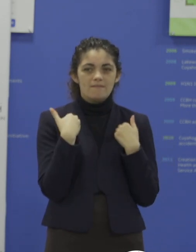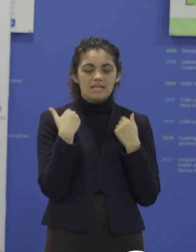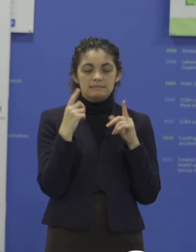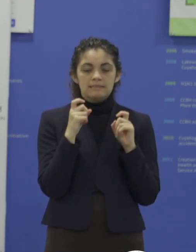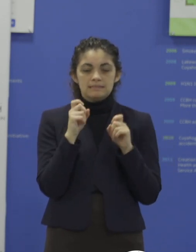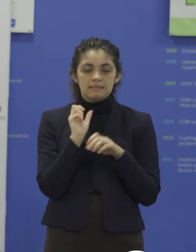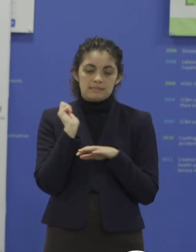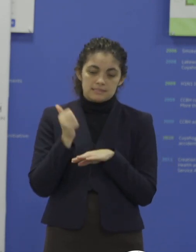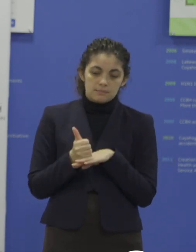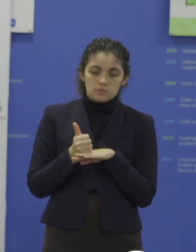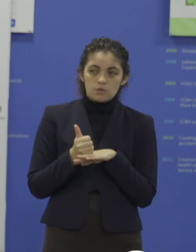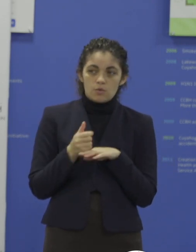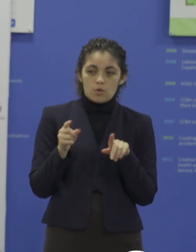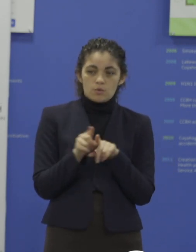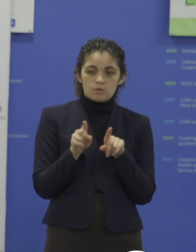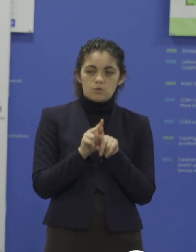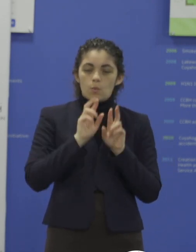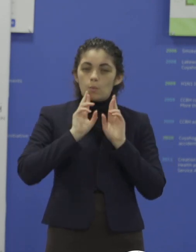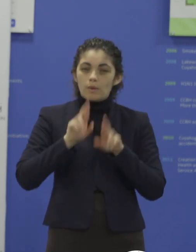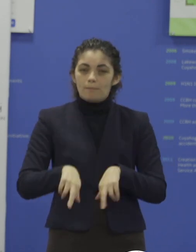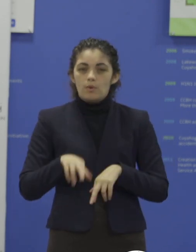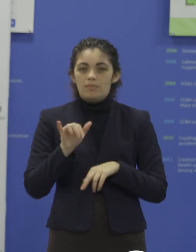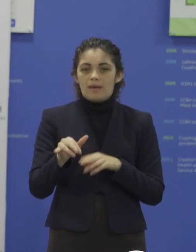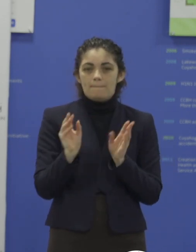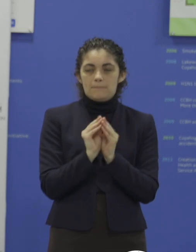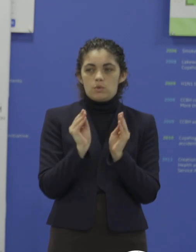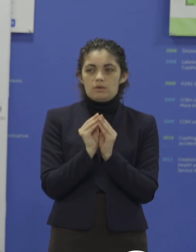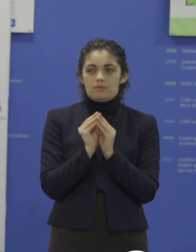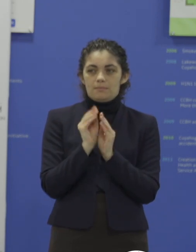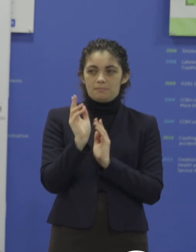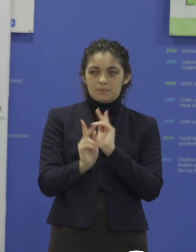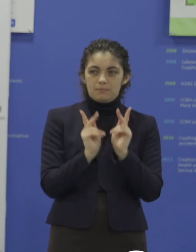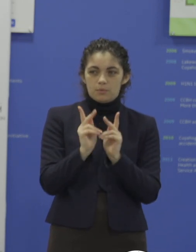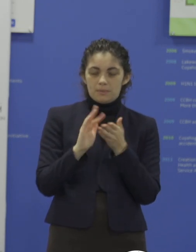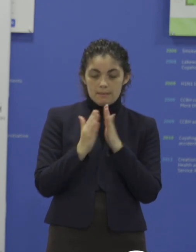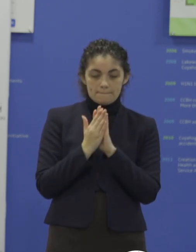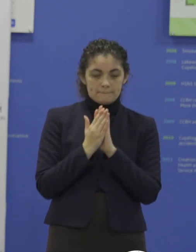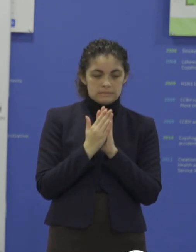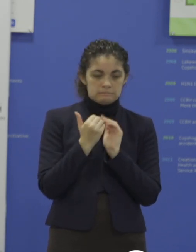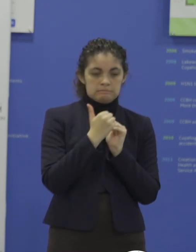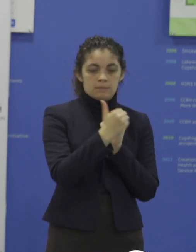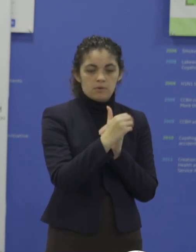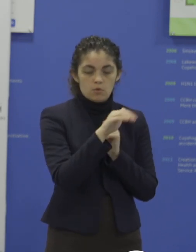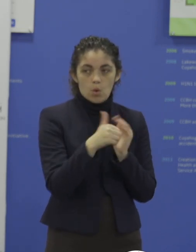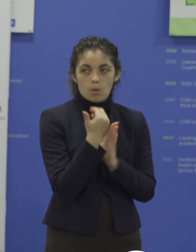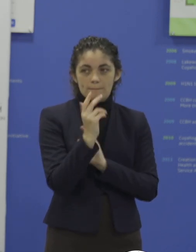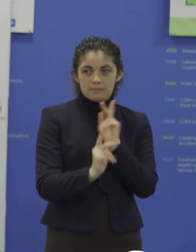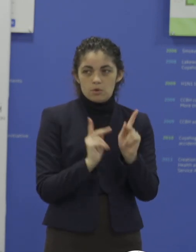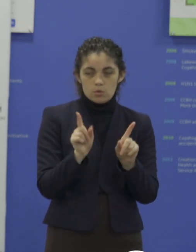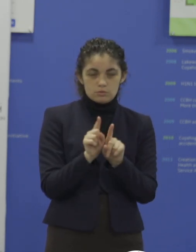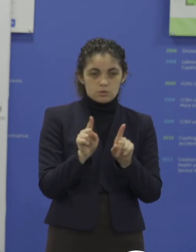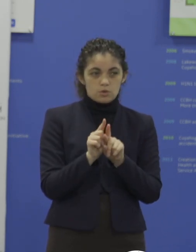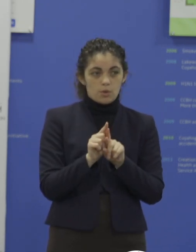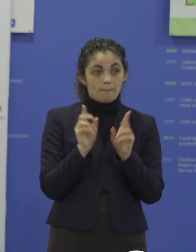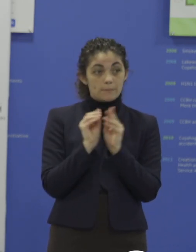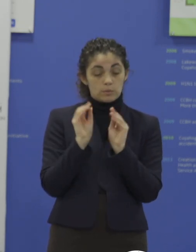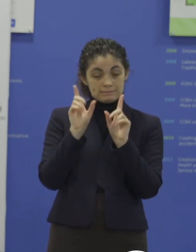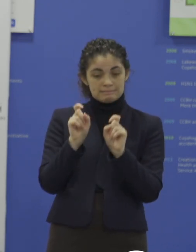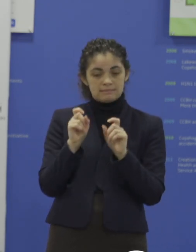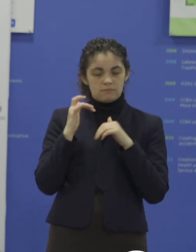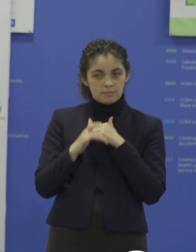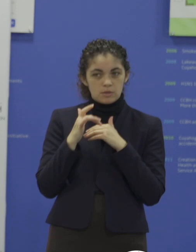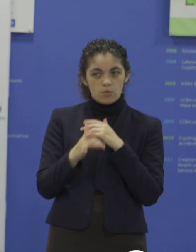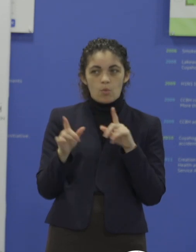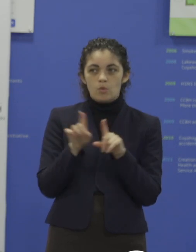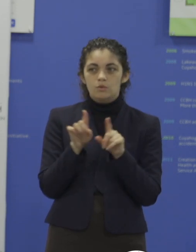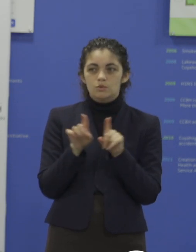their own employees and been able to report those out and get those people isolated quickly. So part of it's testing capacity,